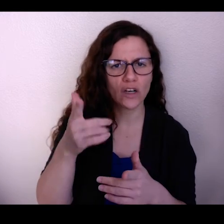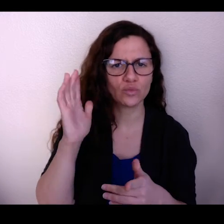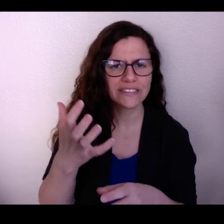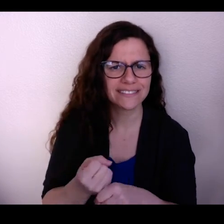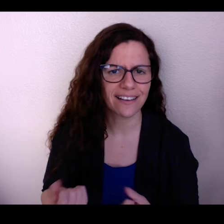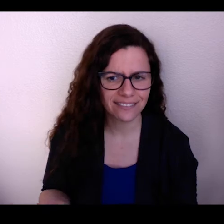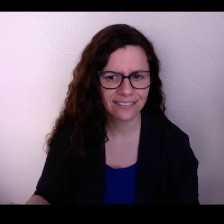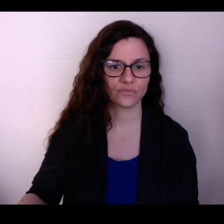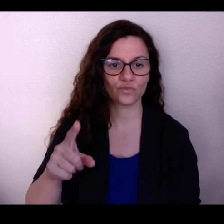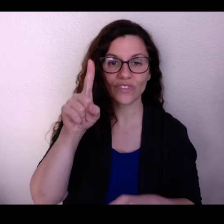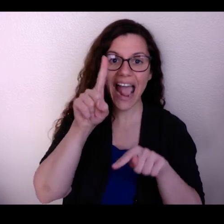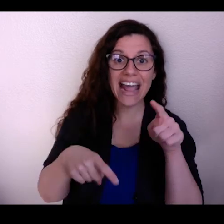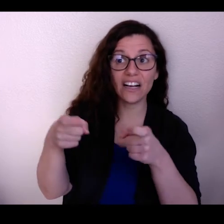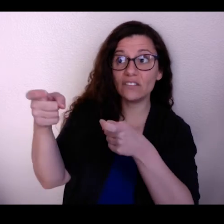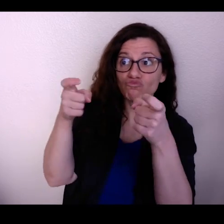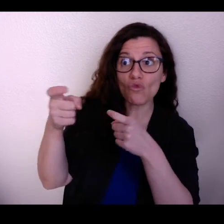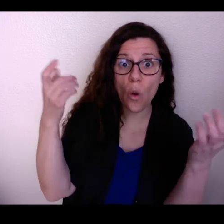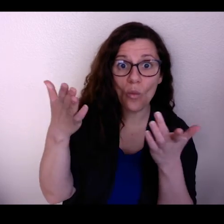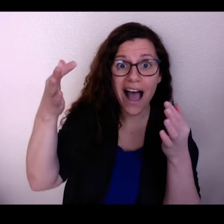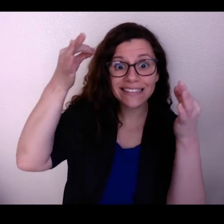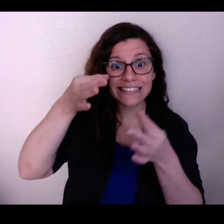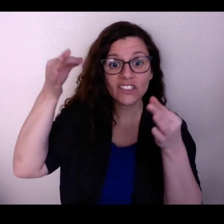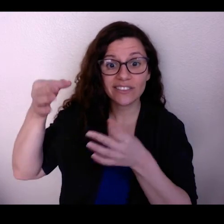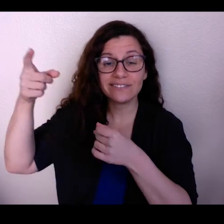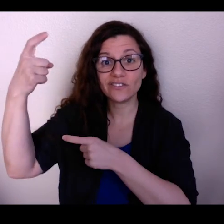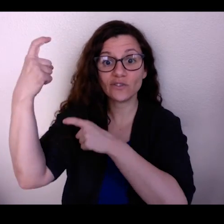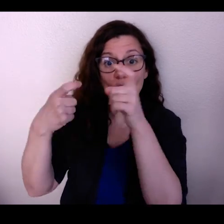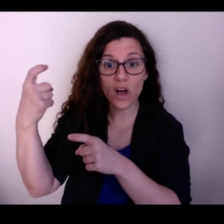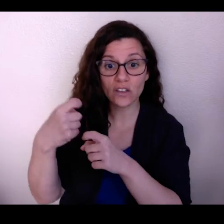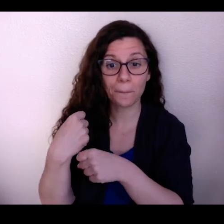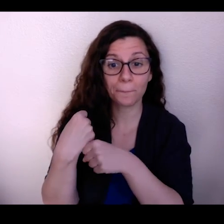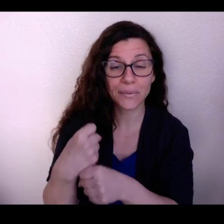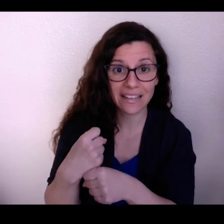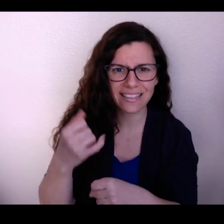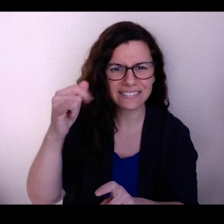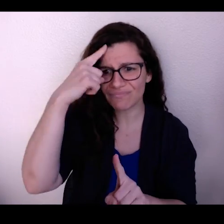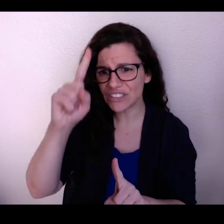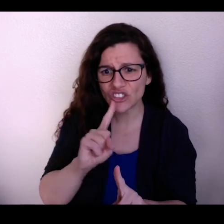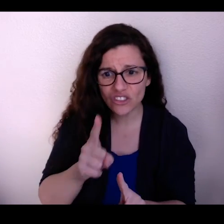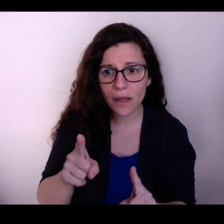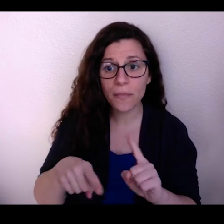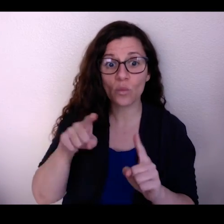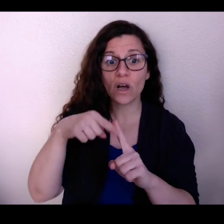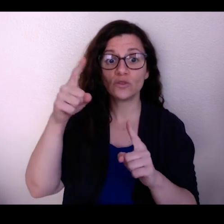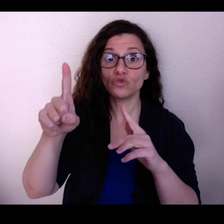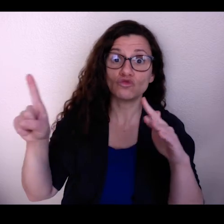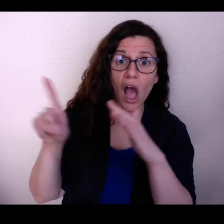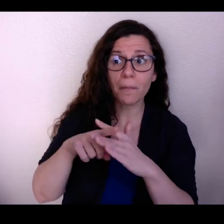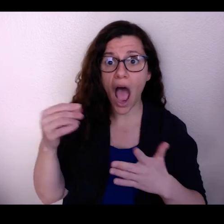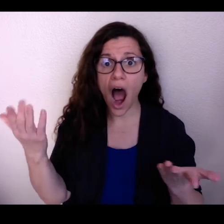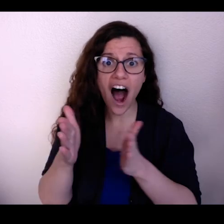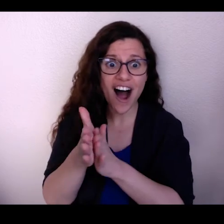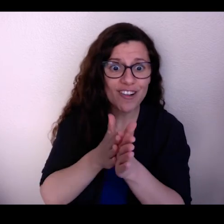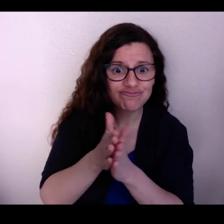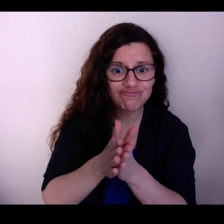get. Can't control the decisions that a donor is going to make. That's for sure. But when you show up to